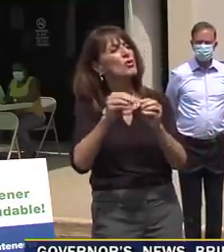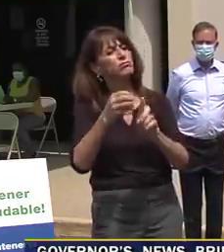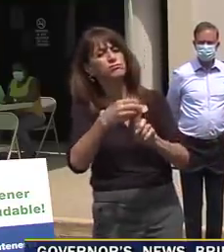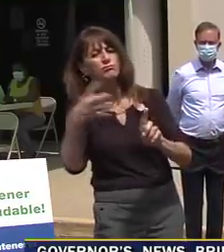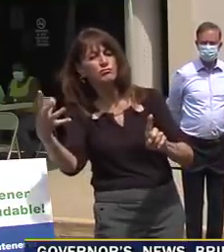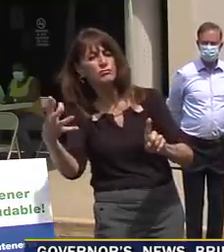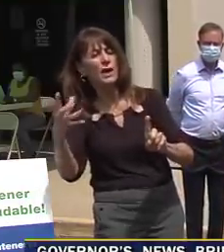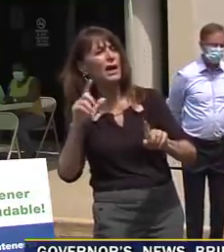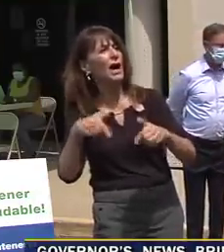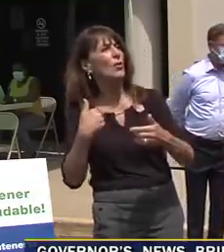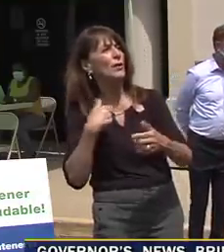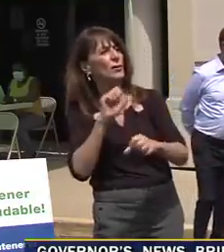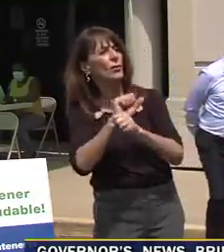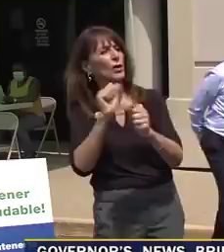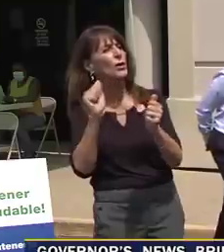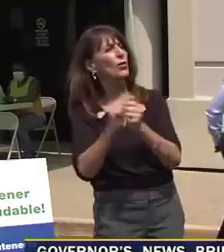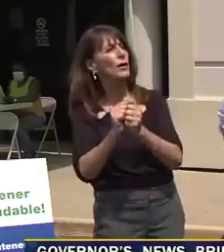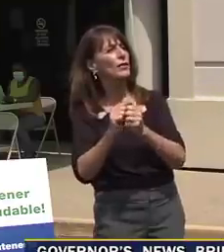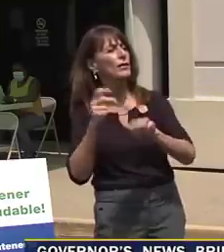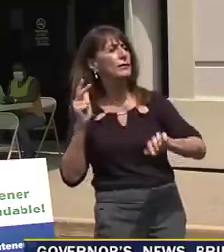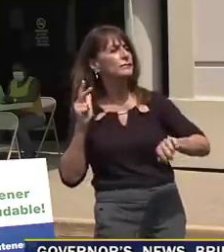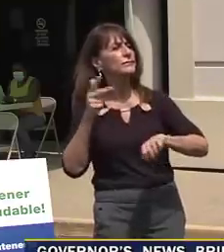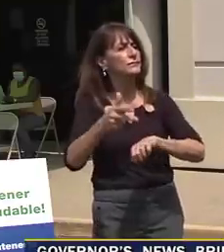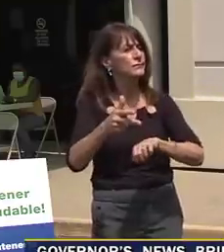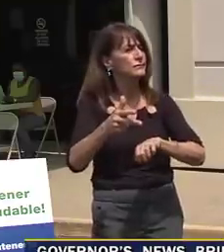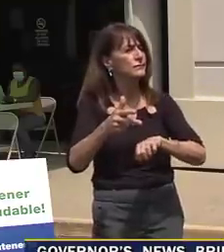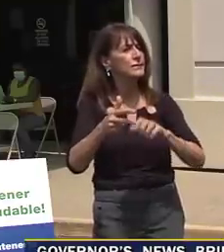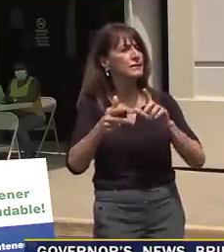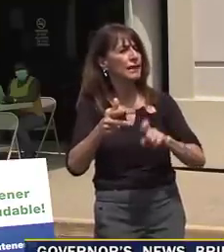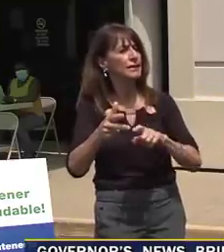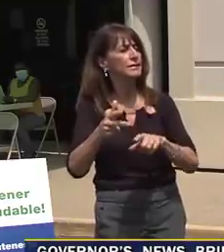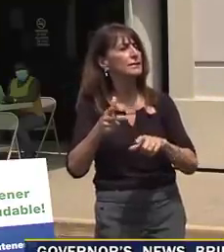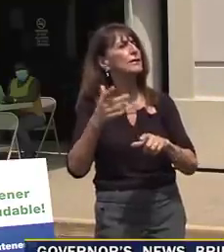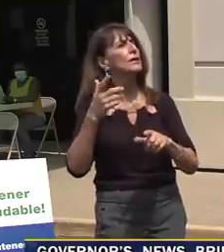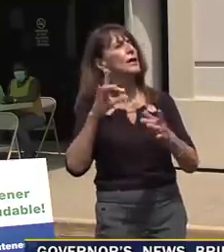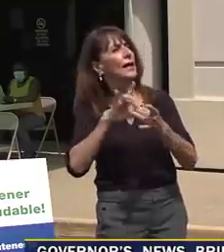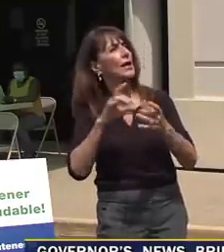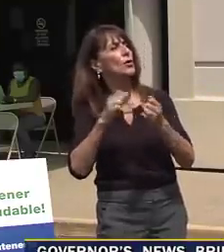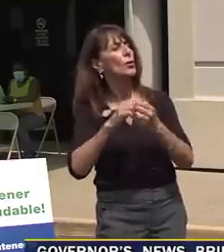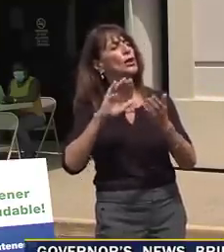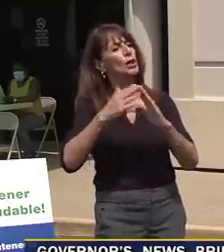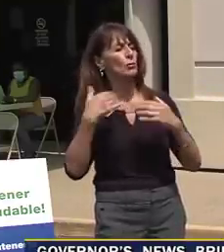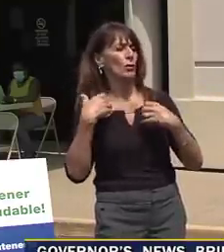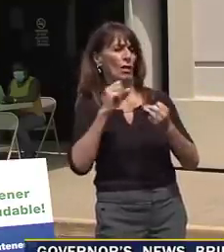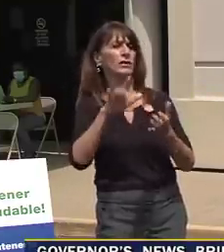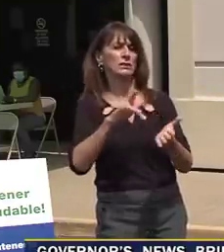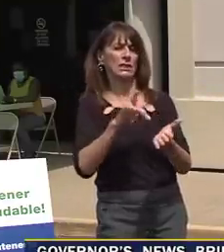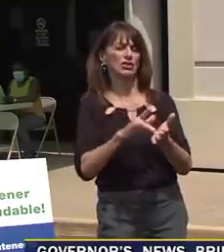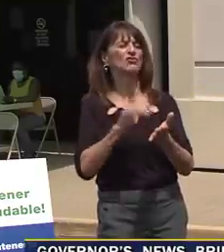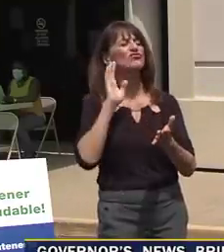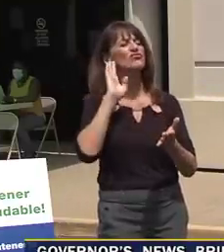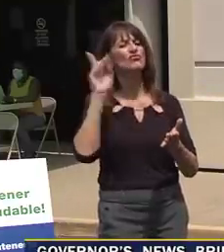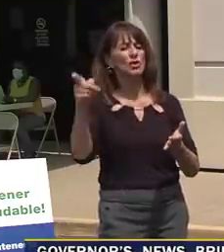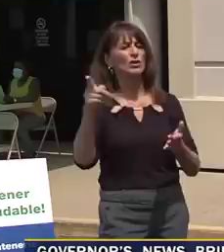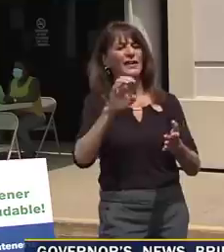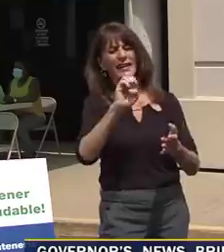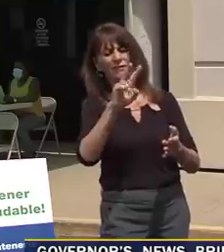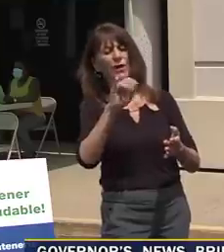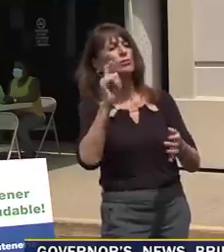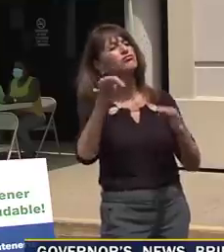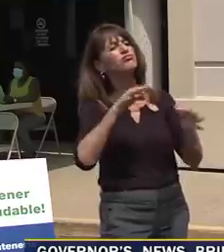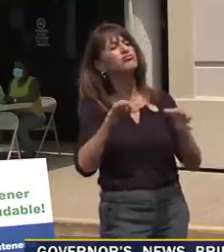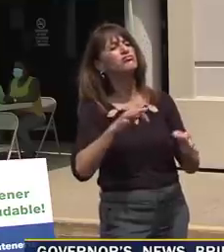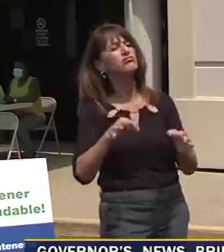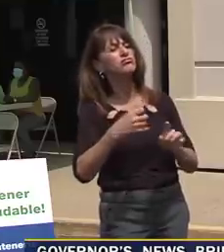health centers to do mobile testing with the help of the community health center. So she'll be talking about how the